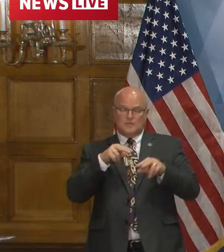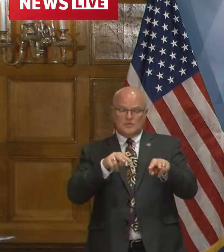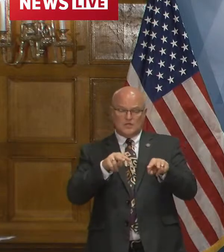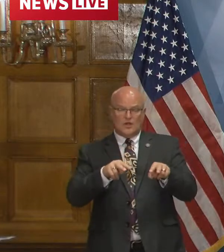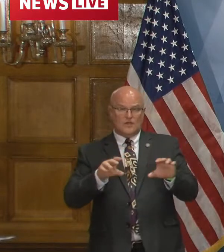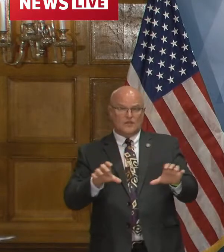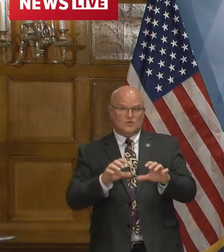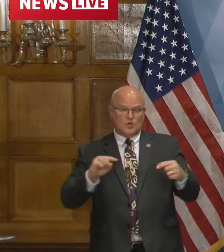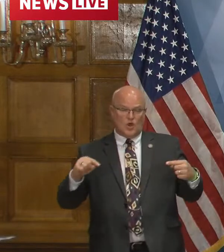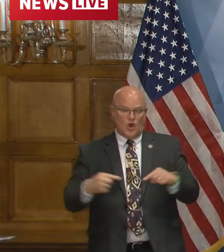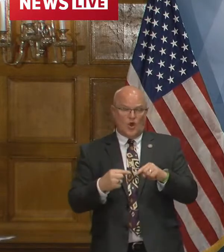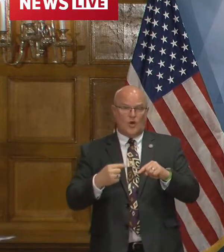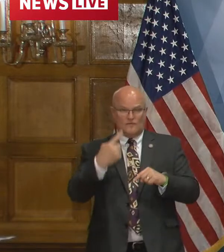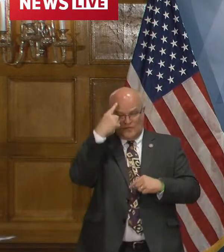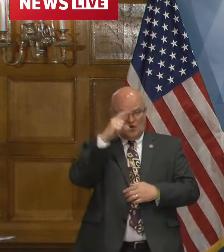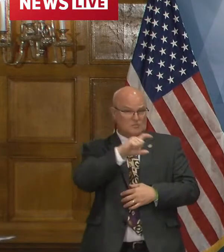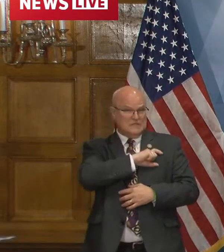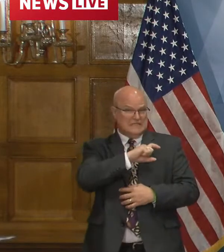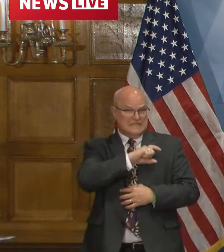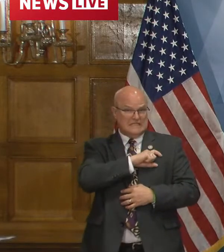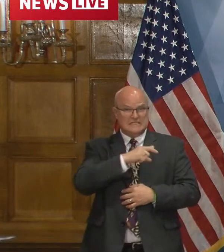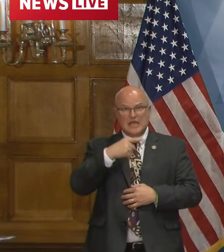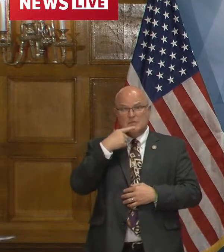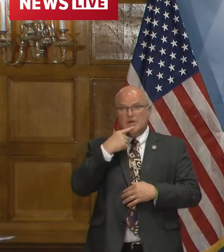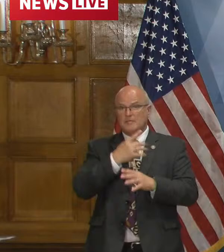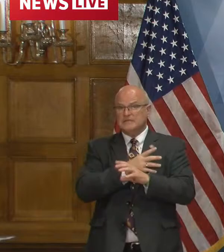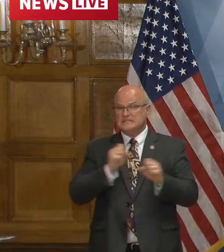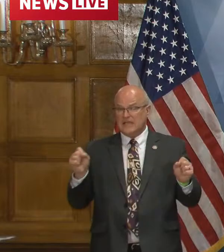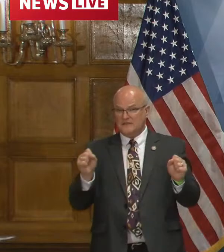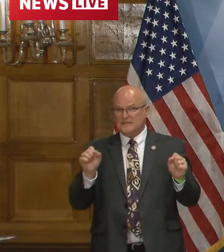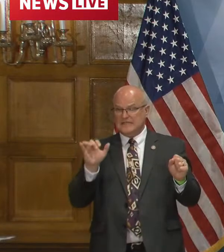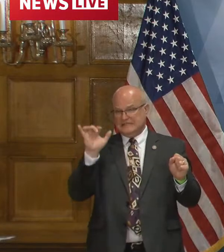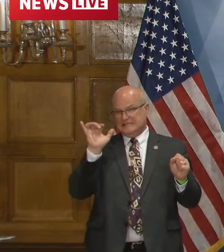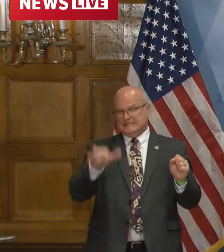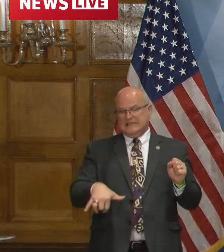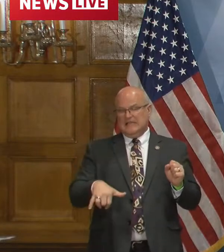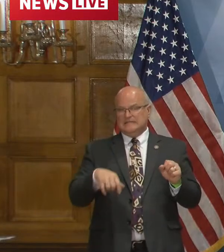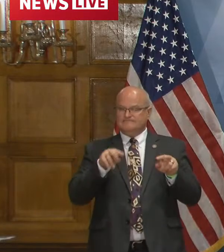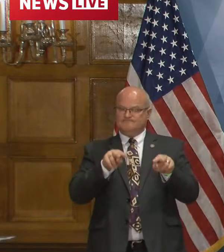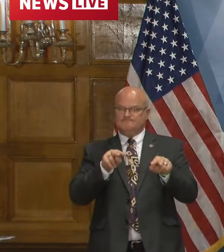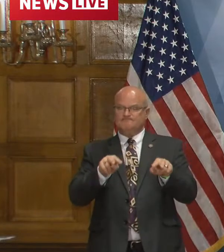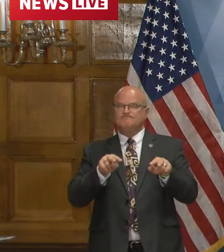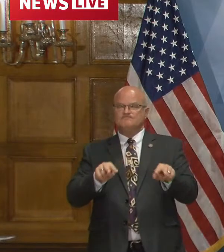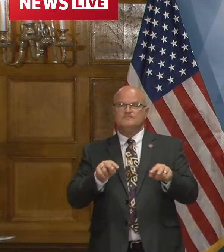they doing harm to law enforcement and public safety? So,